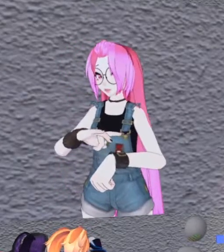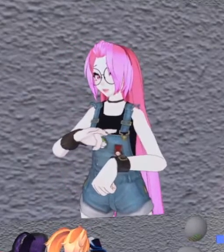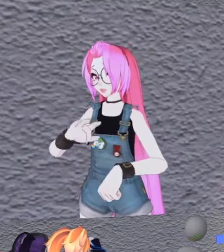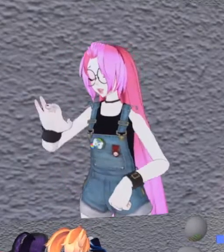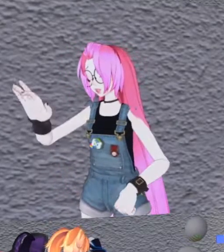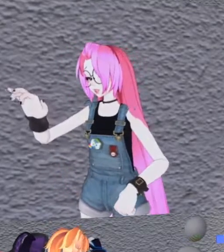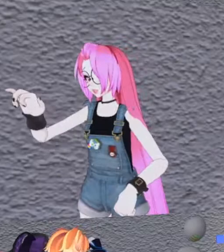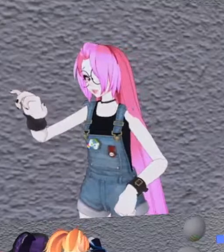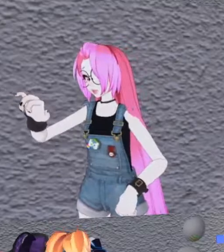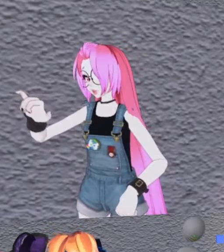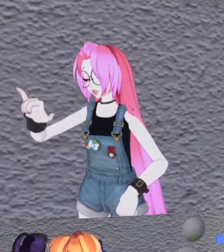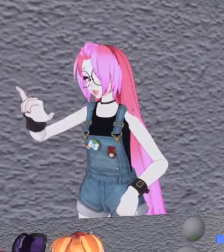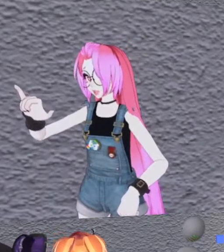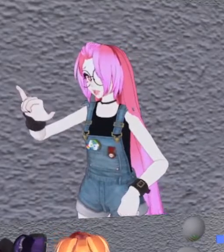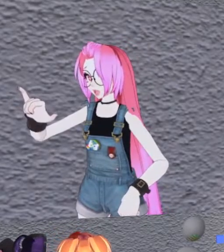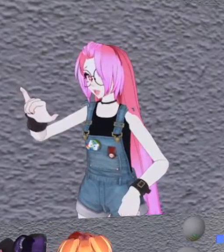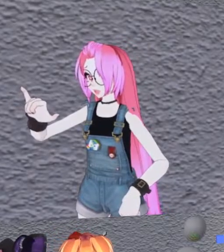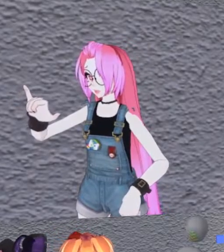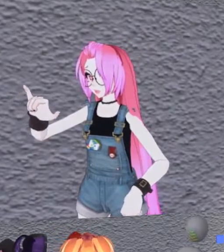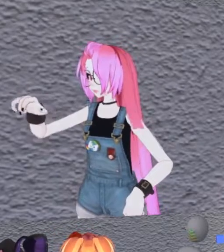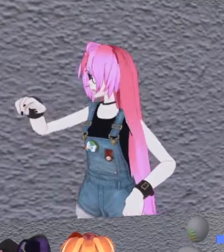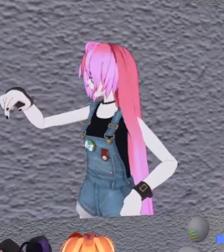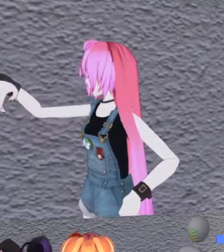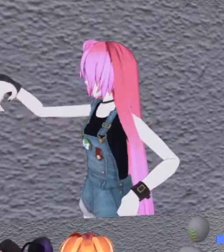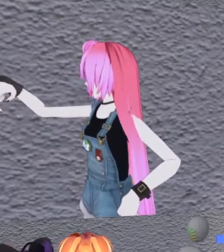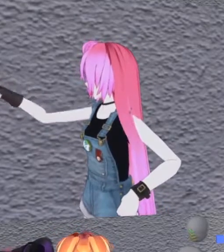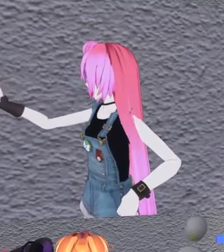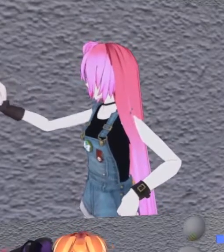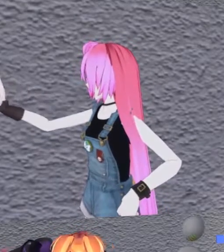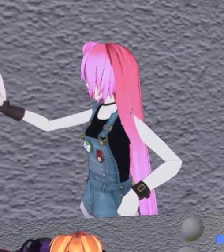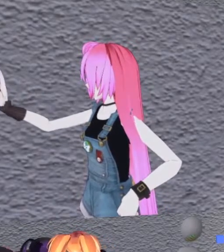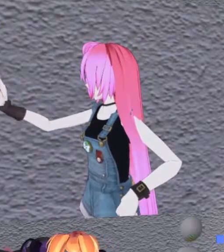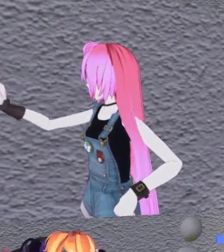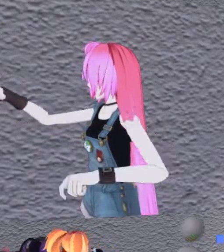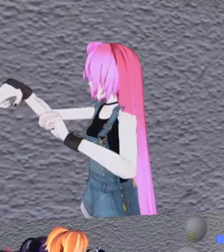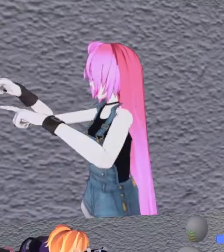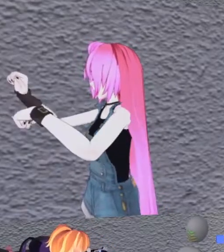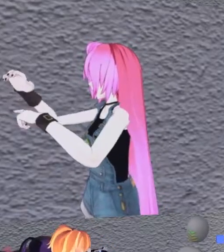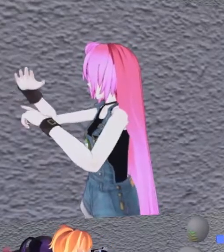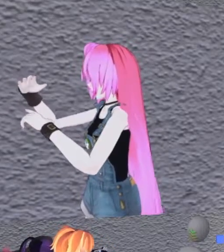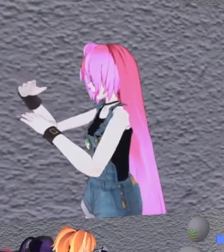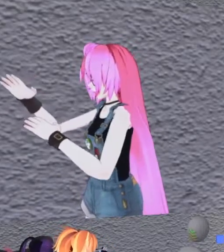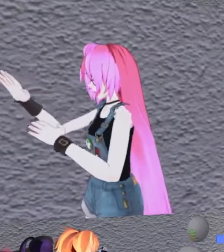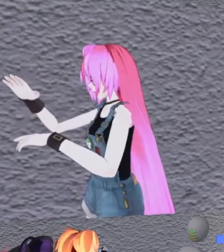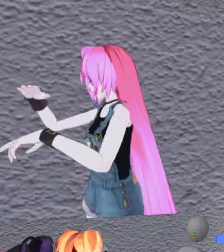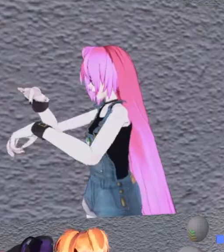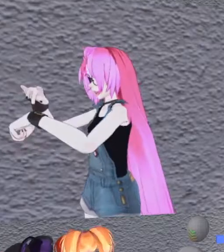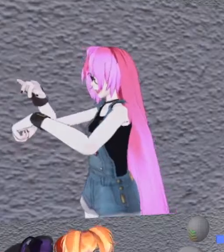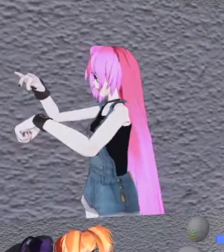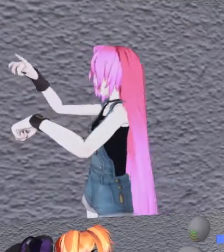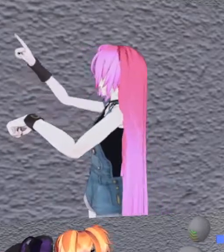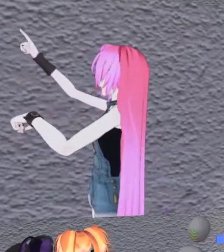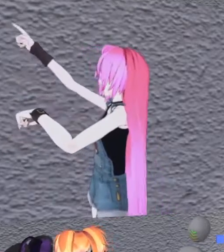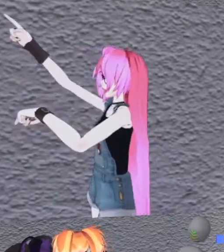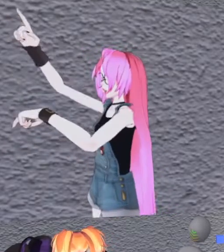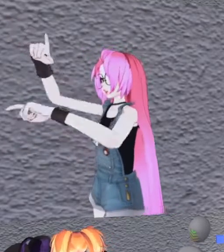And that could also be like, I think that's also used for planet, just in general. I just sign like